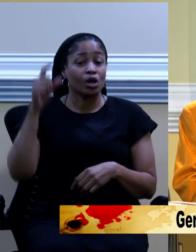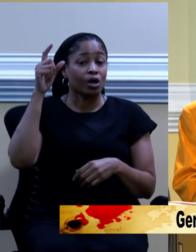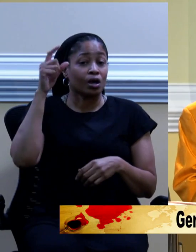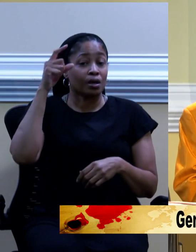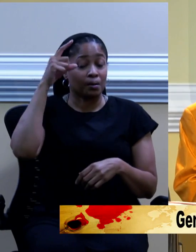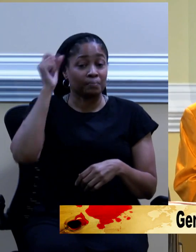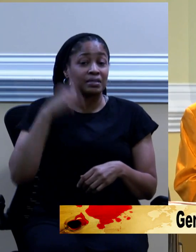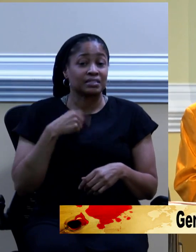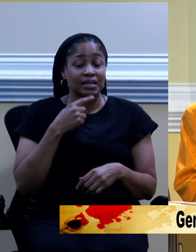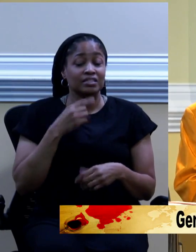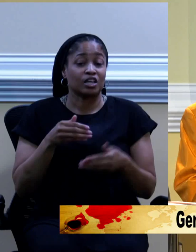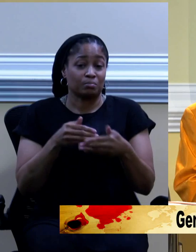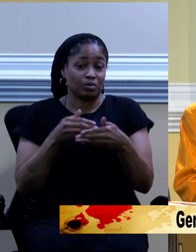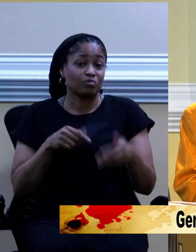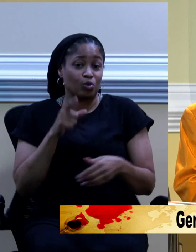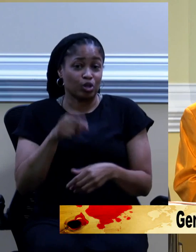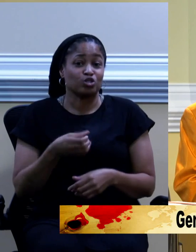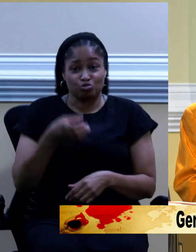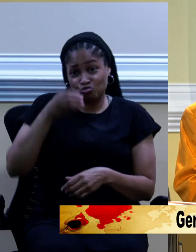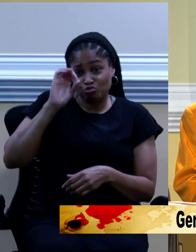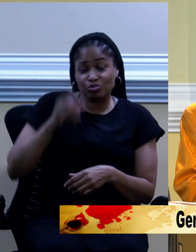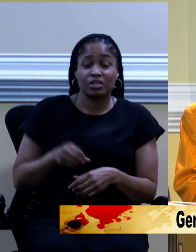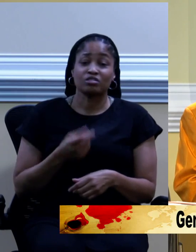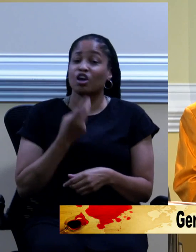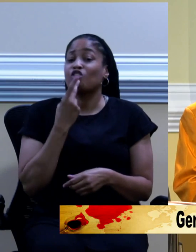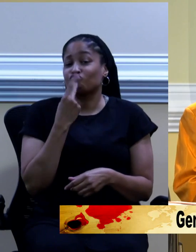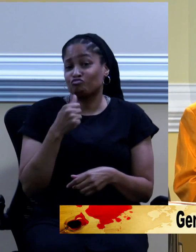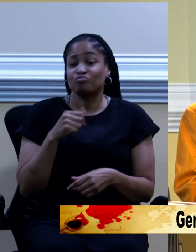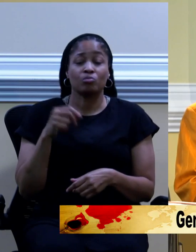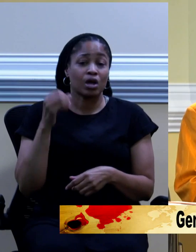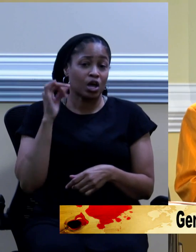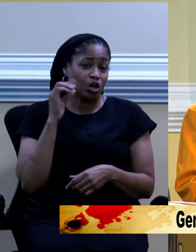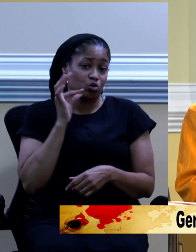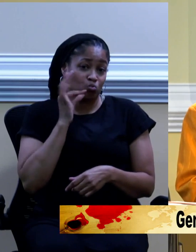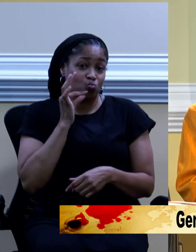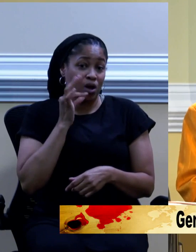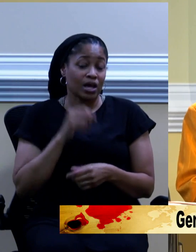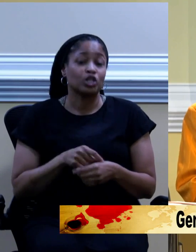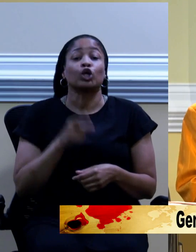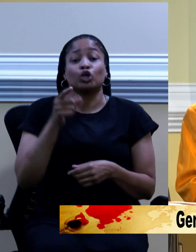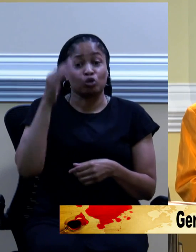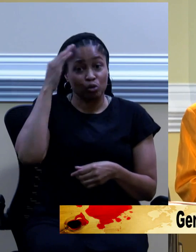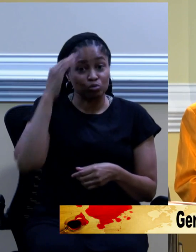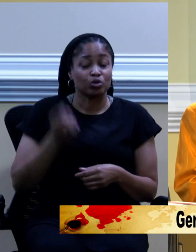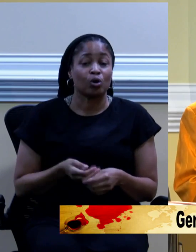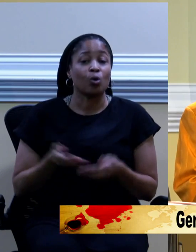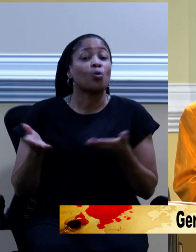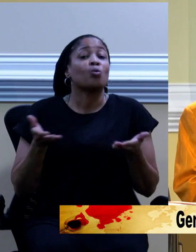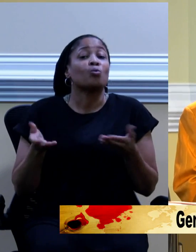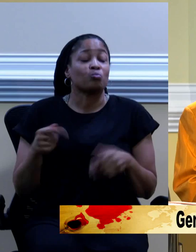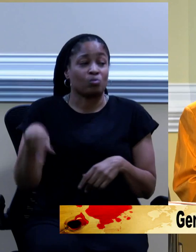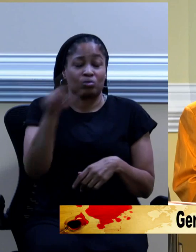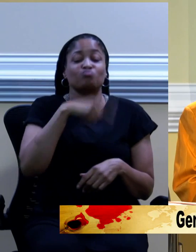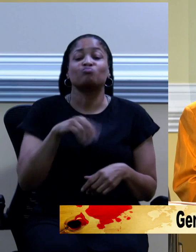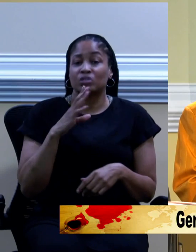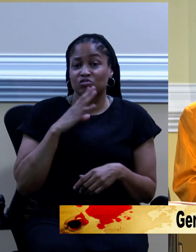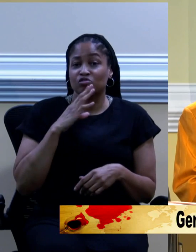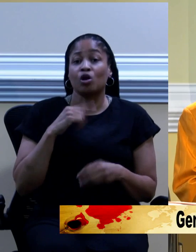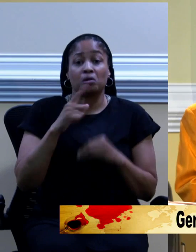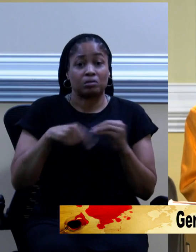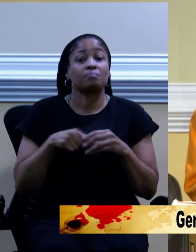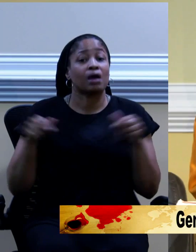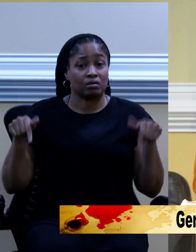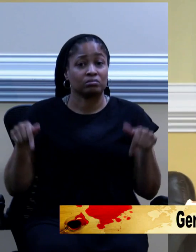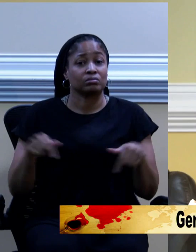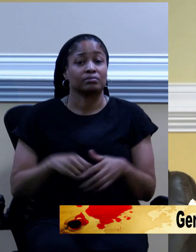wine, you're going to know what you're dealing with here. And you're going to have to wait on it patiently. I will not give